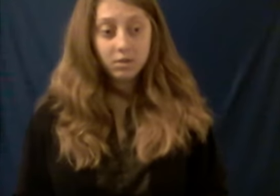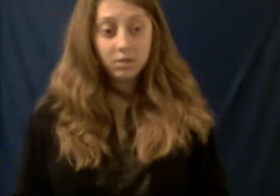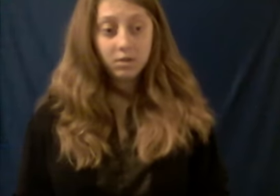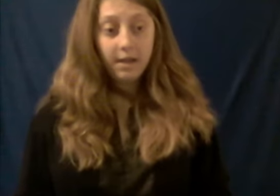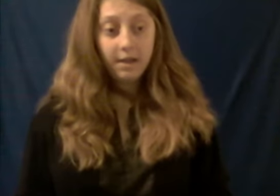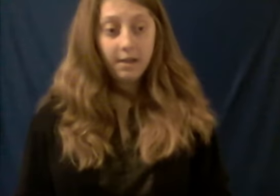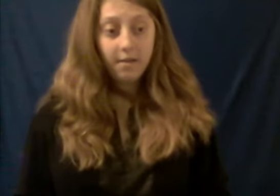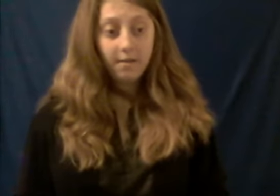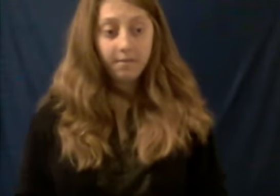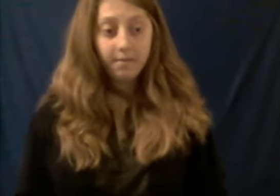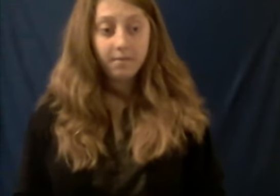I have